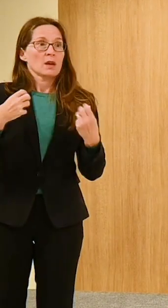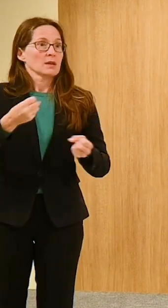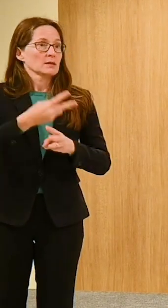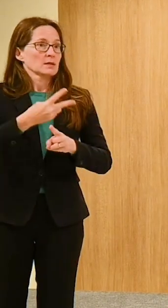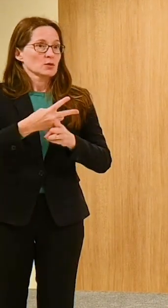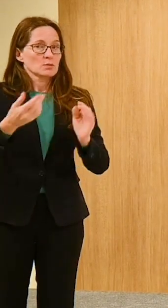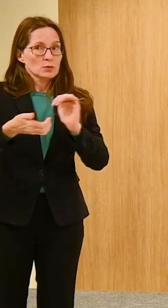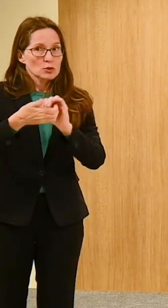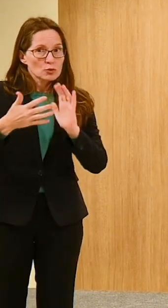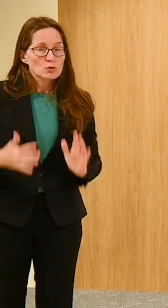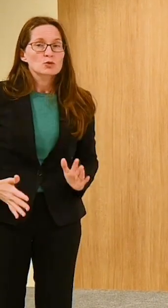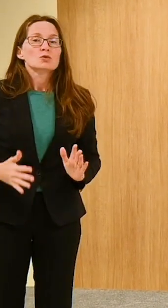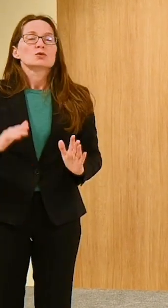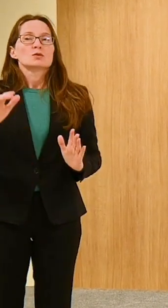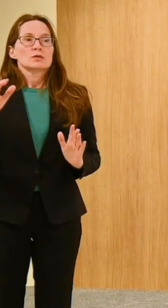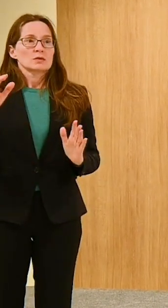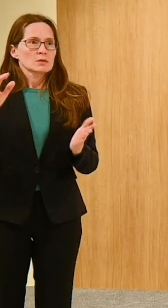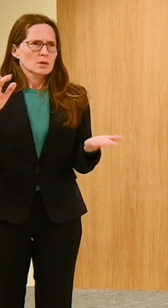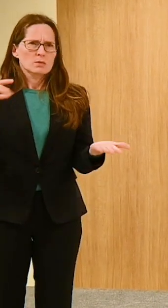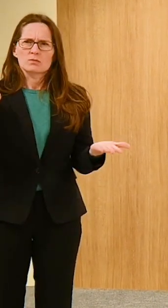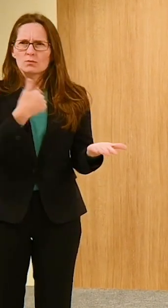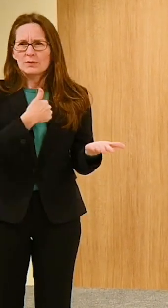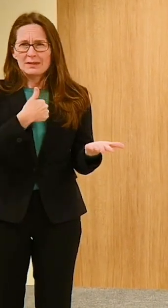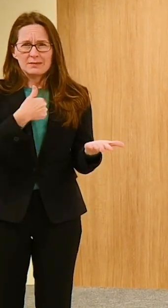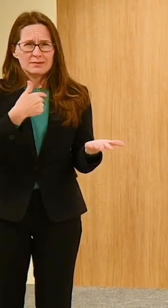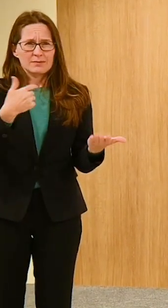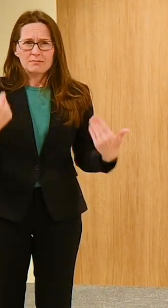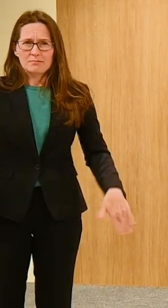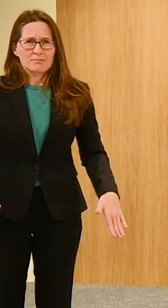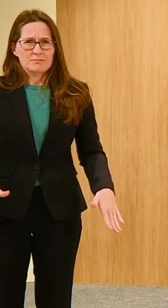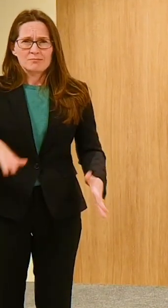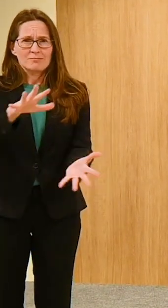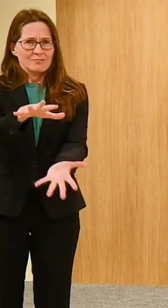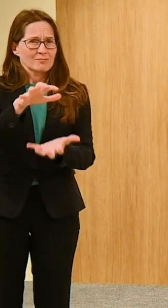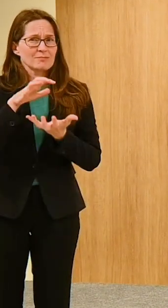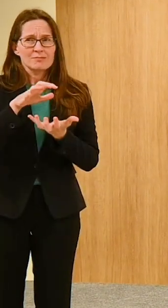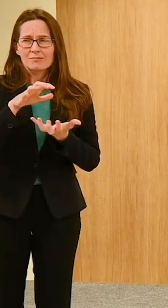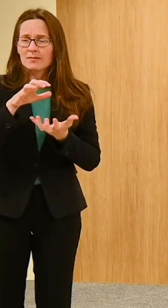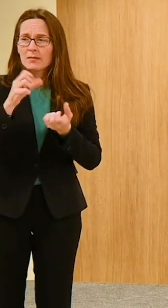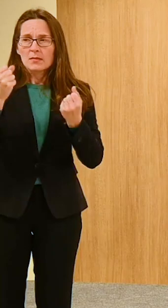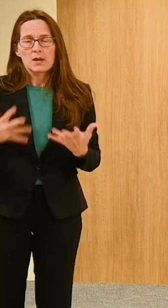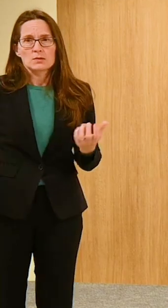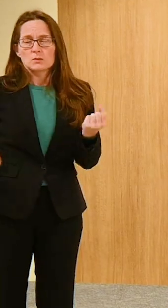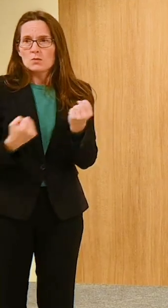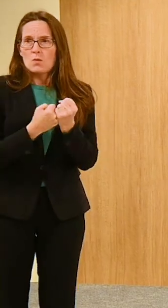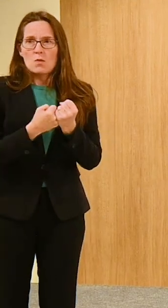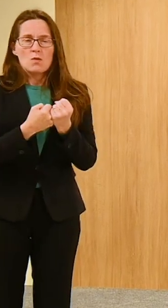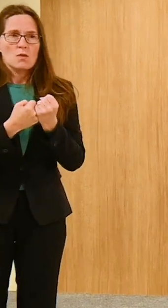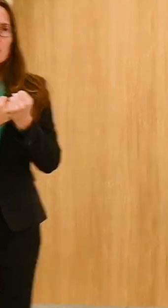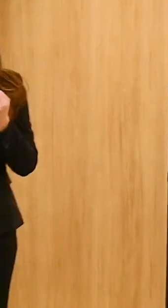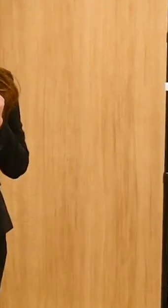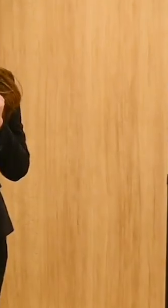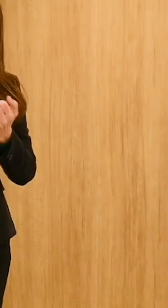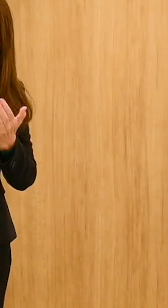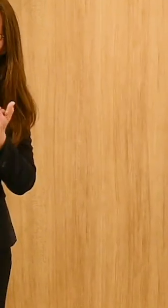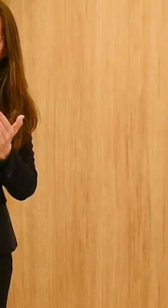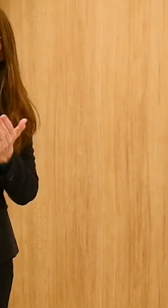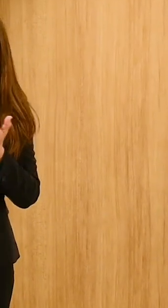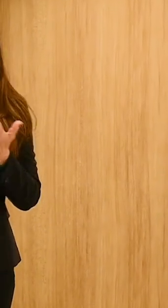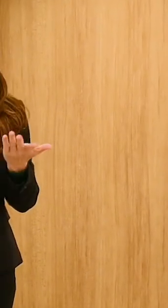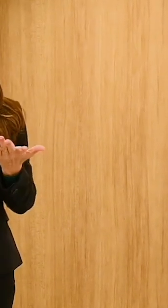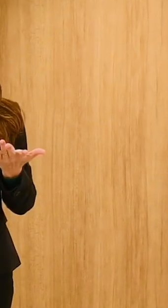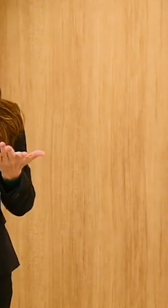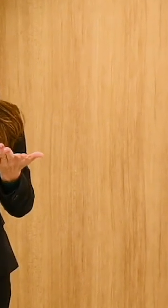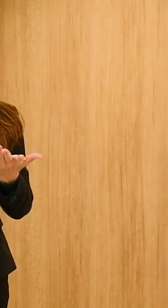We've received tremendous support through the different phases of this expansion project, including as a part of our new campaign, Together, Let's Support